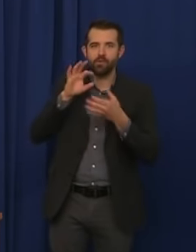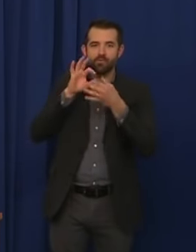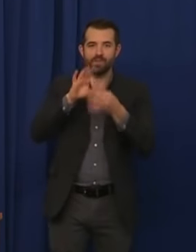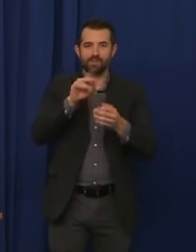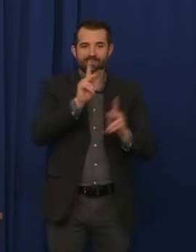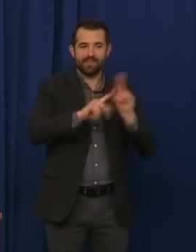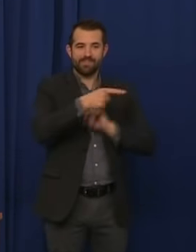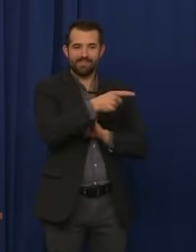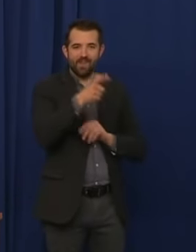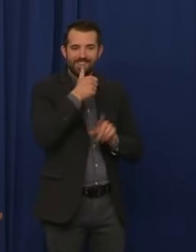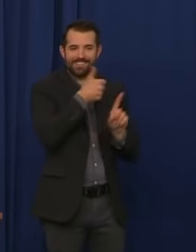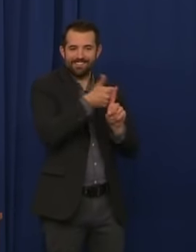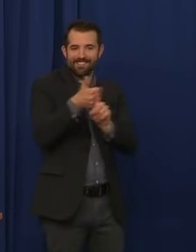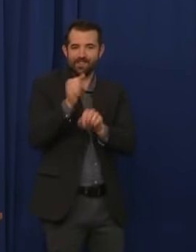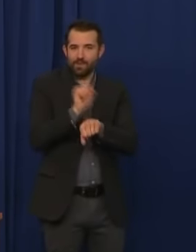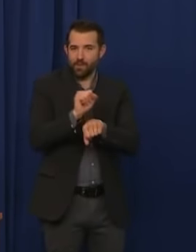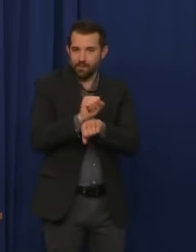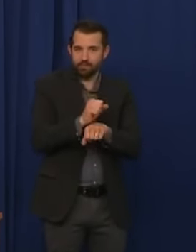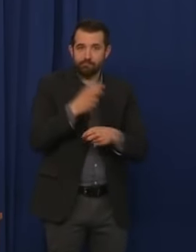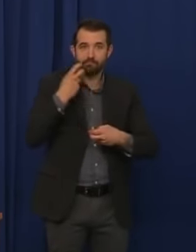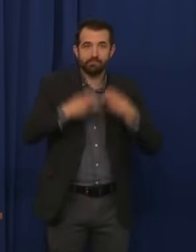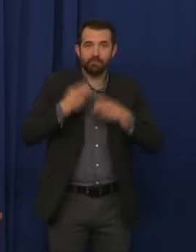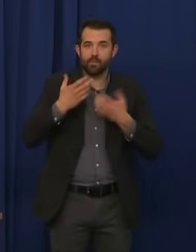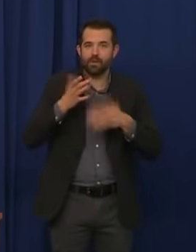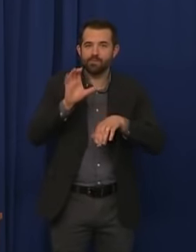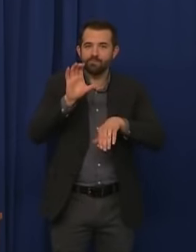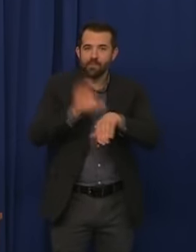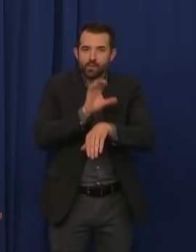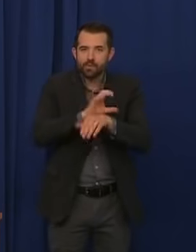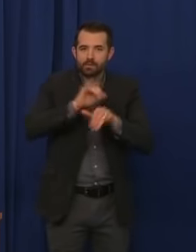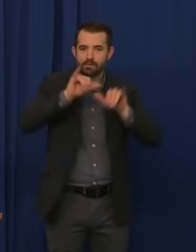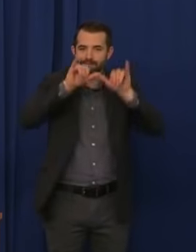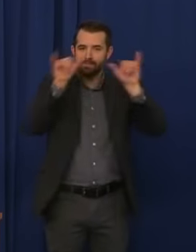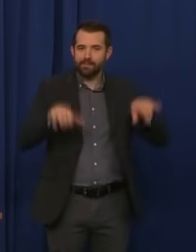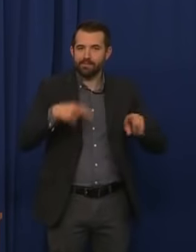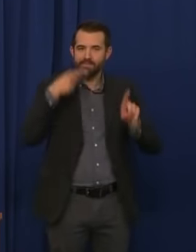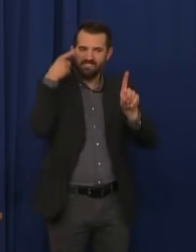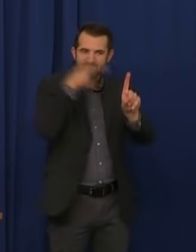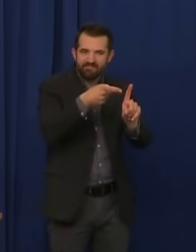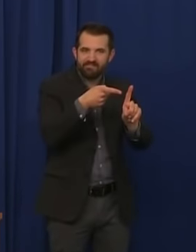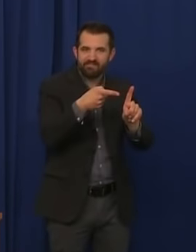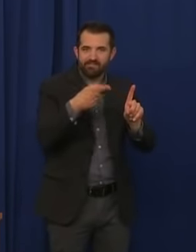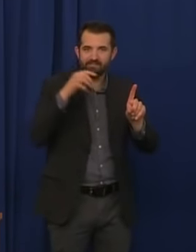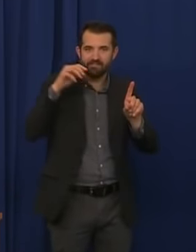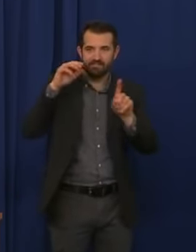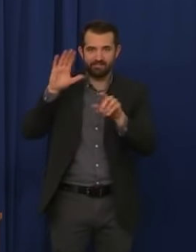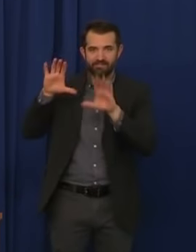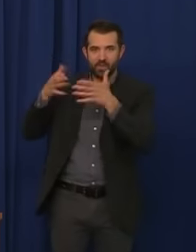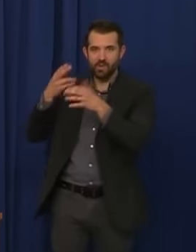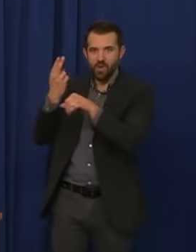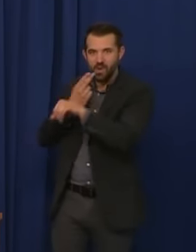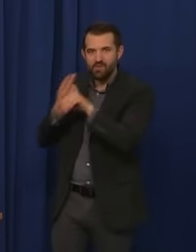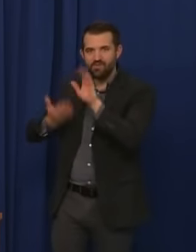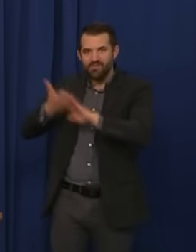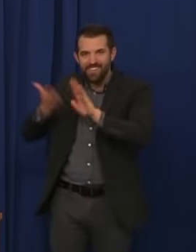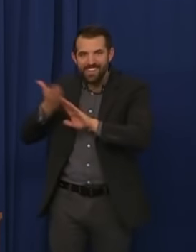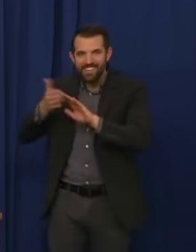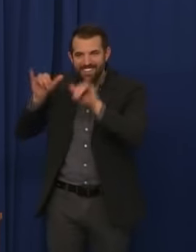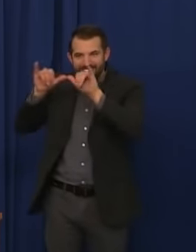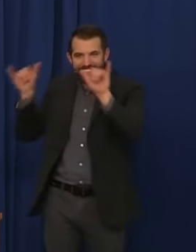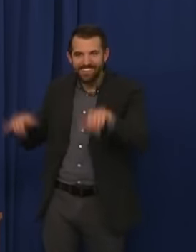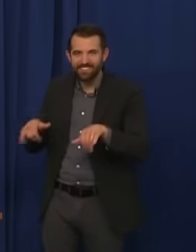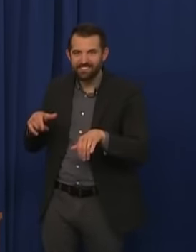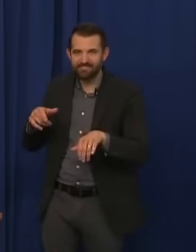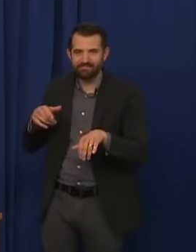are problems with the computer program that the department uses to run this system,